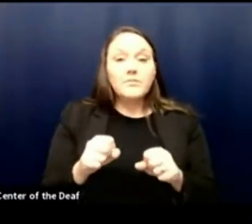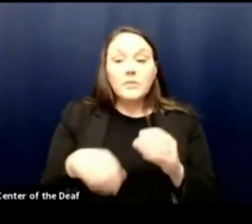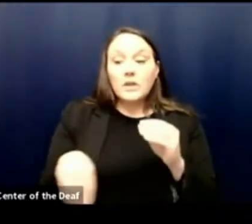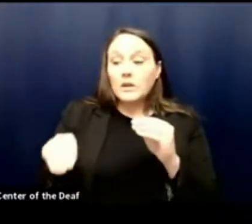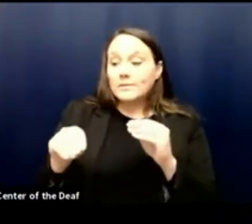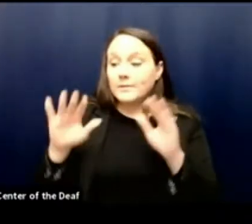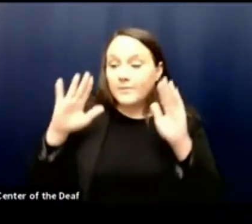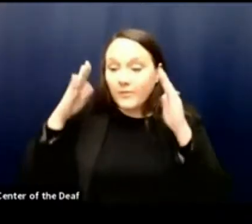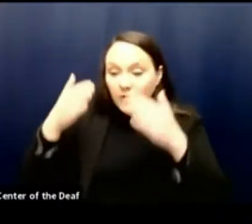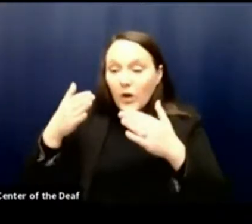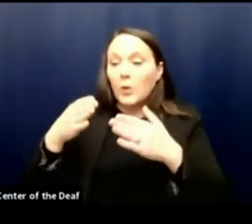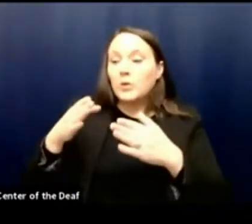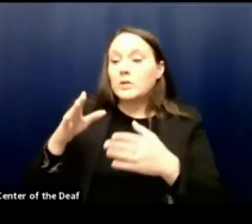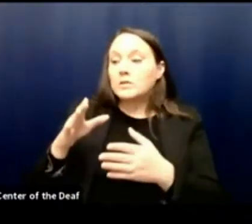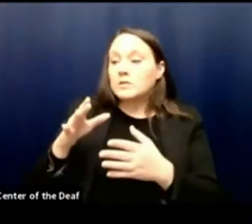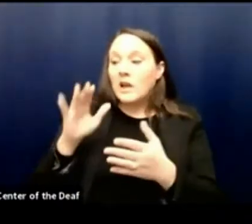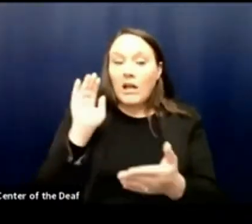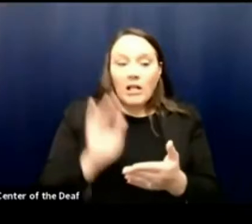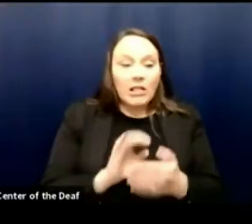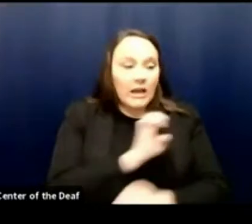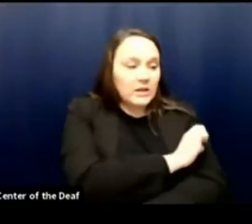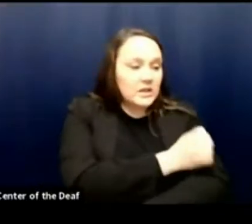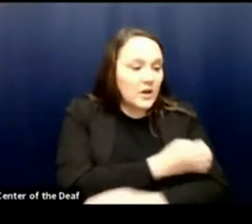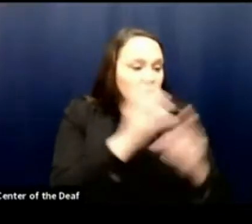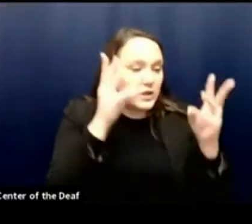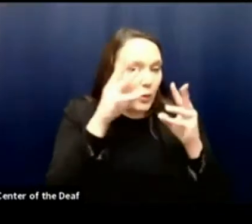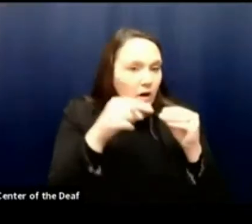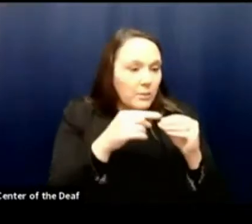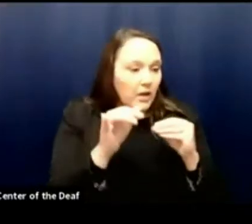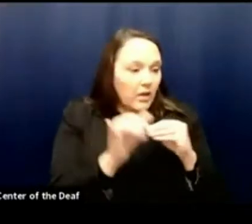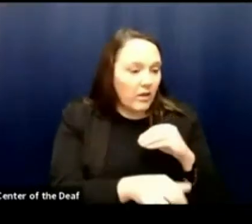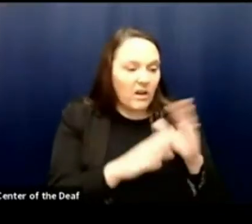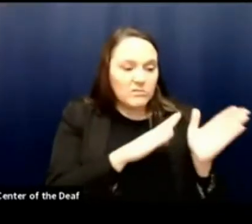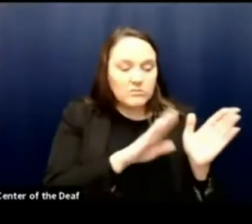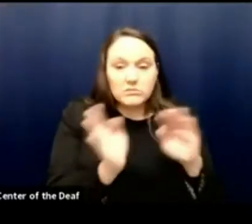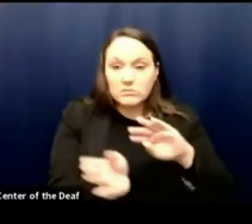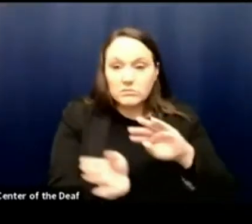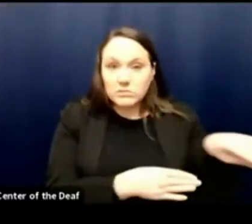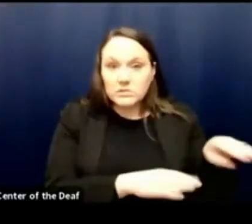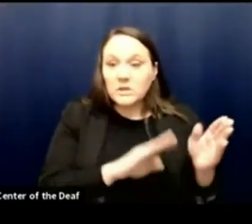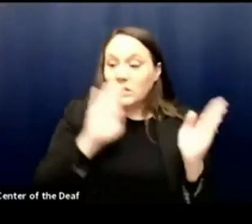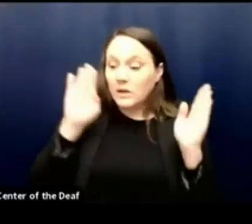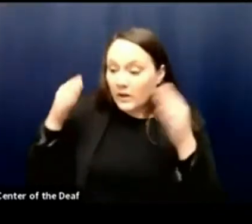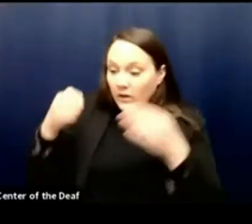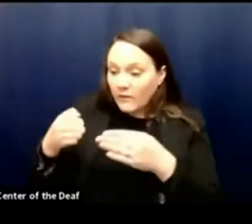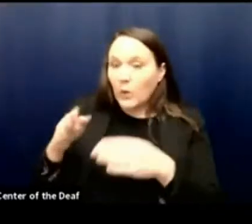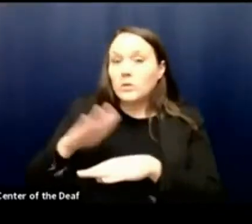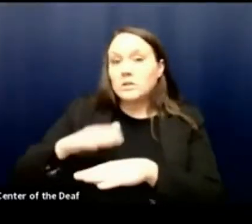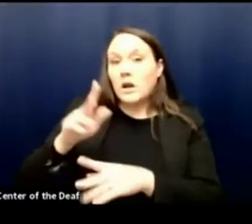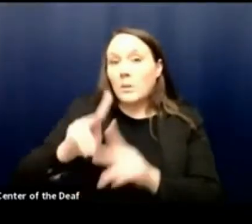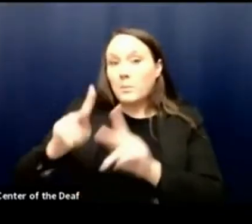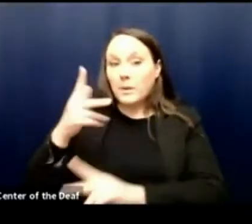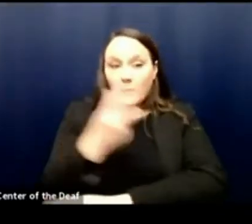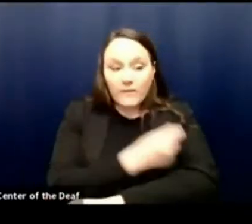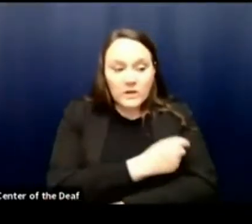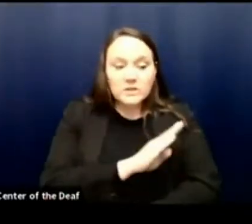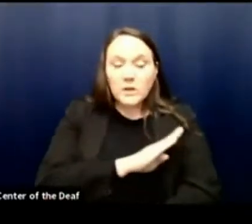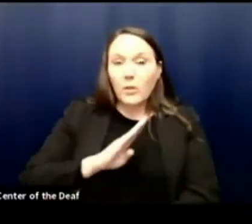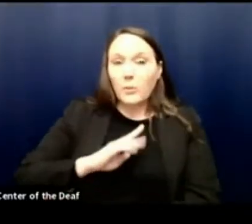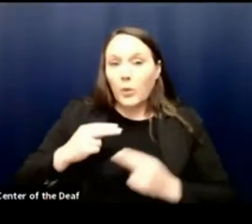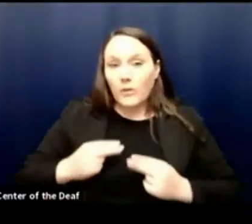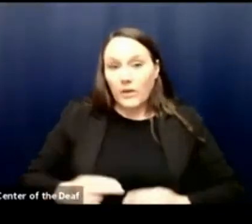energy, less energy worrying about that, and more energy focusing on getting people vaccinated, and the Board of Health to focus on their job, which